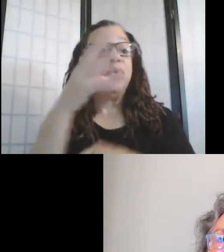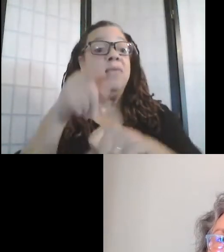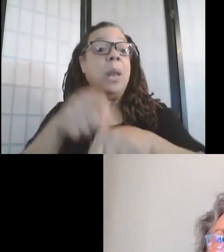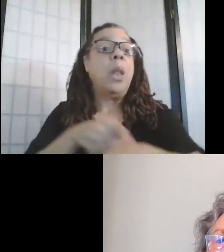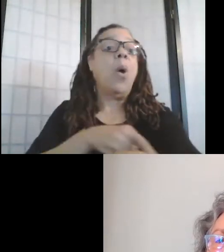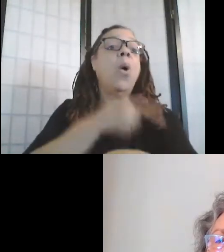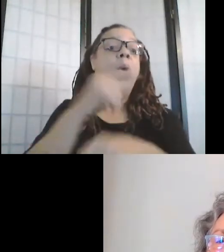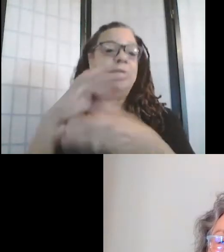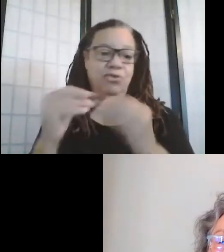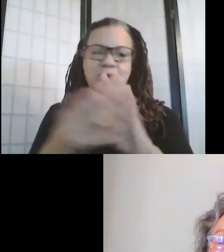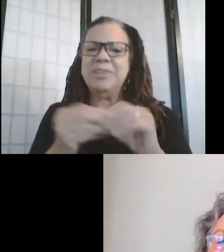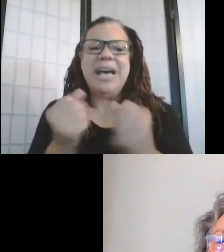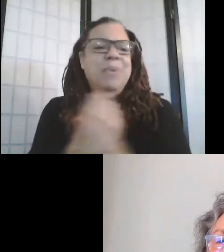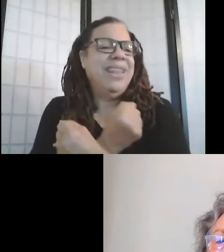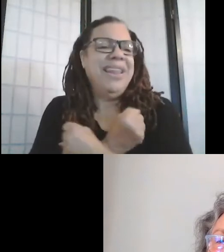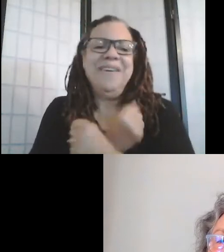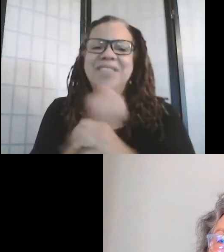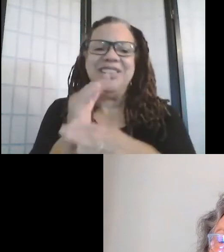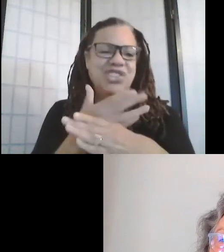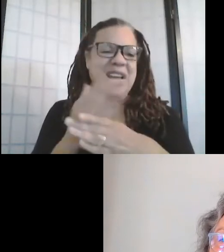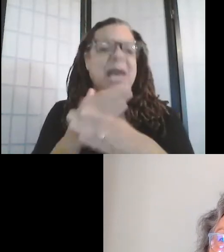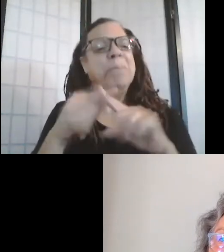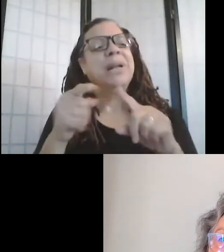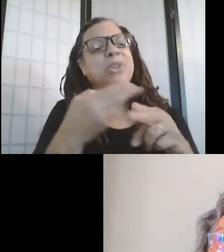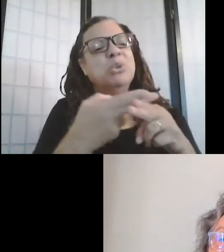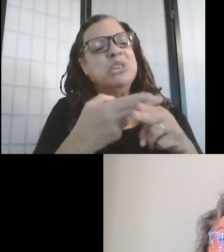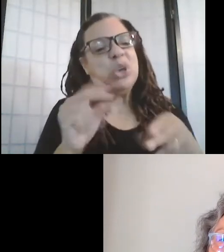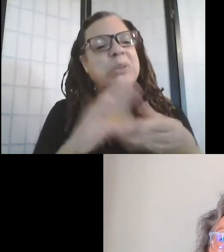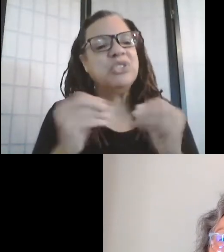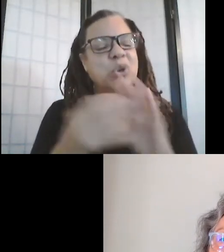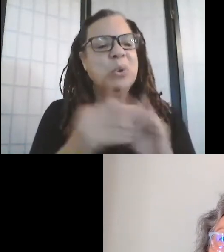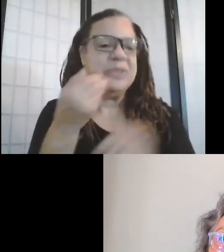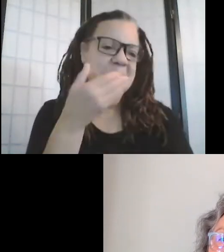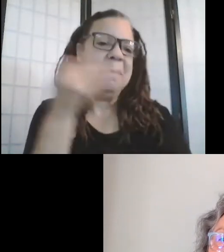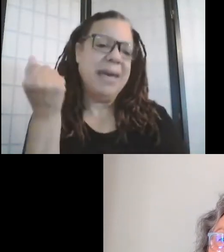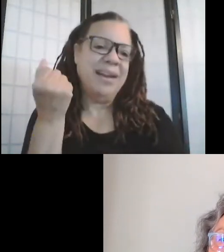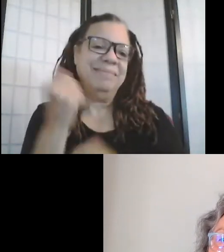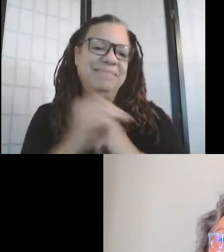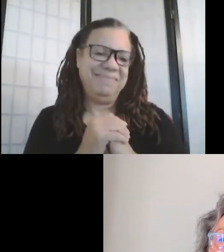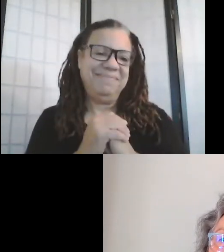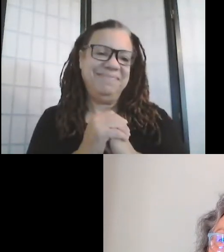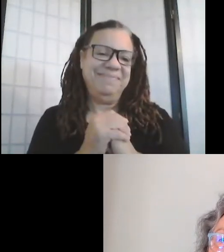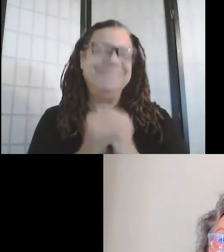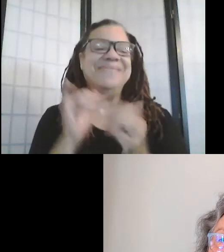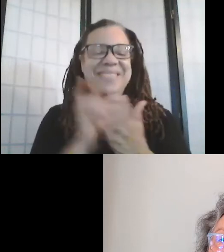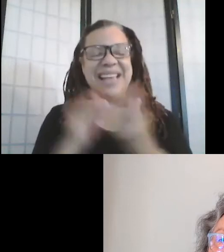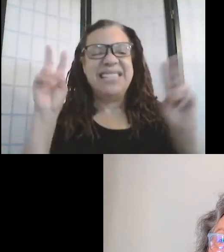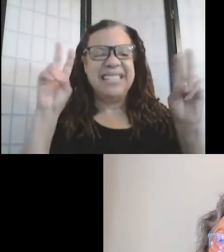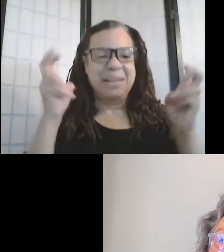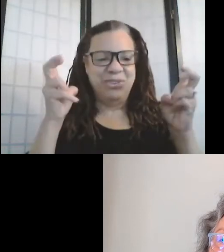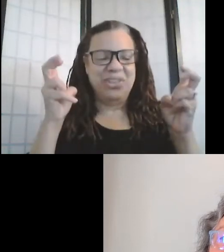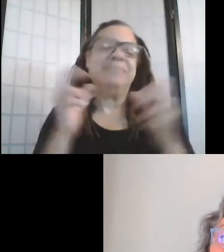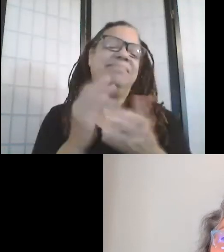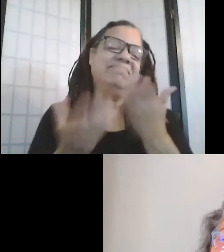I would love to share, I think I'm going to stick with pretty short things, but that's subject to change